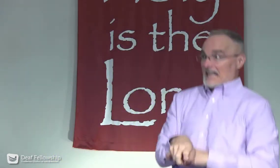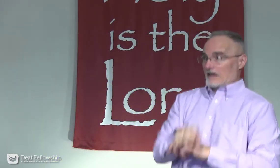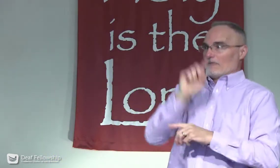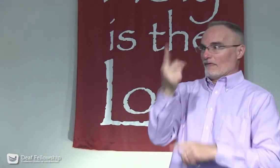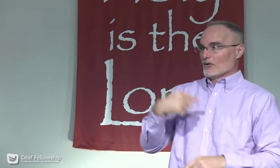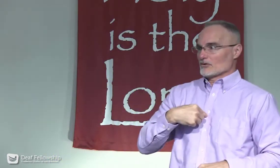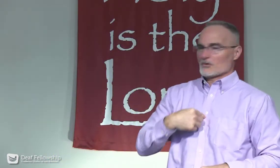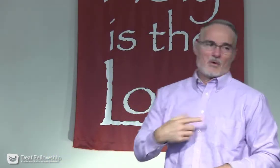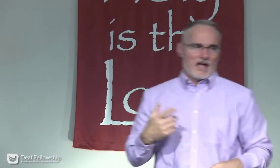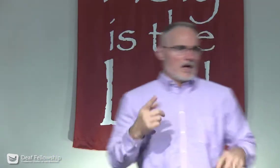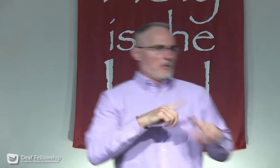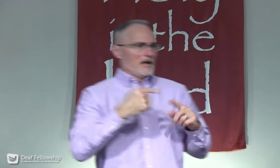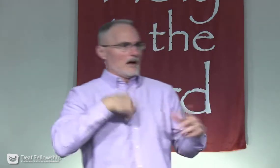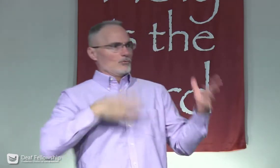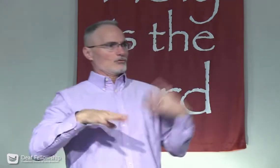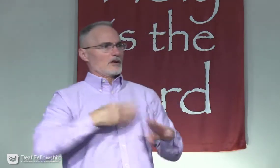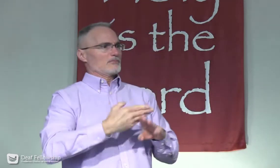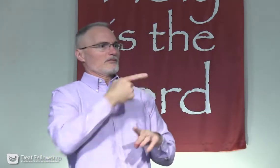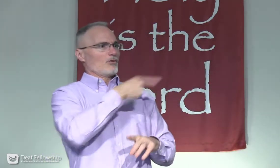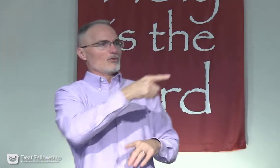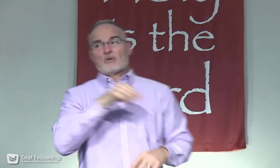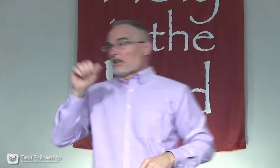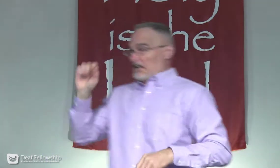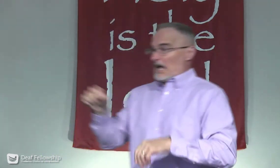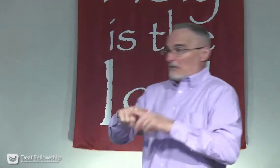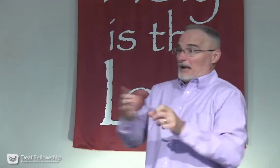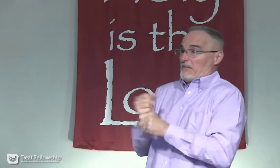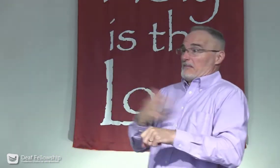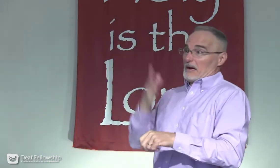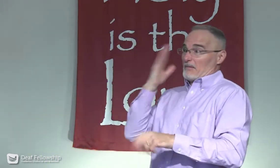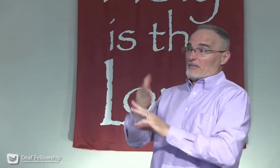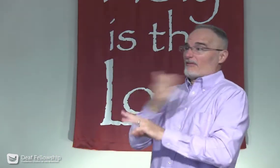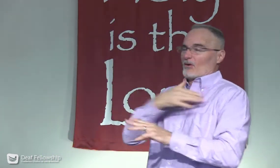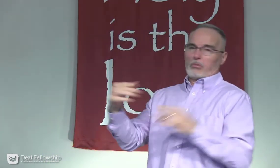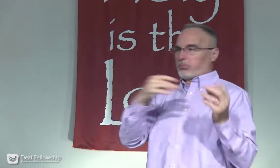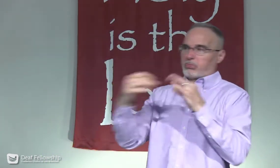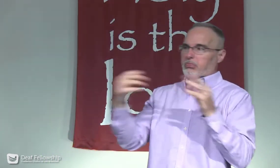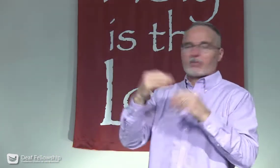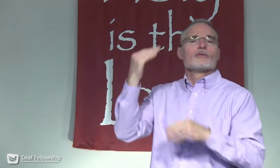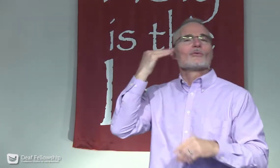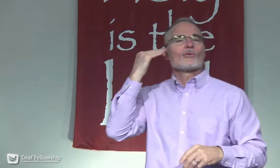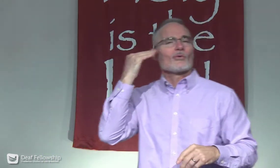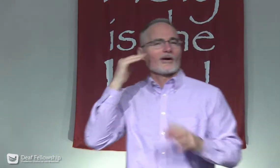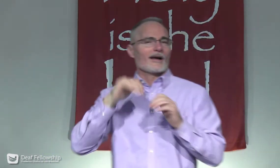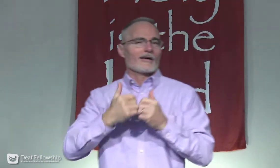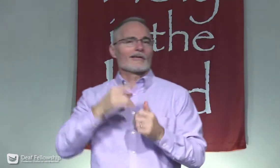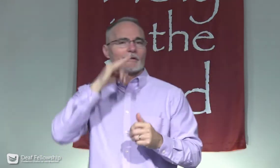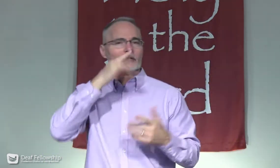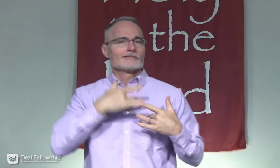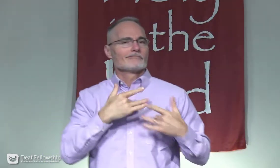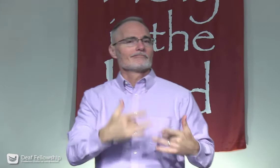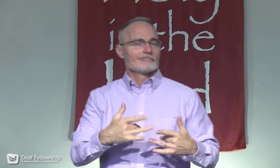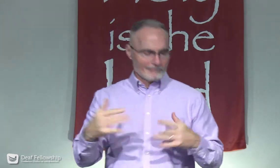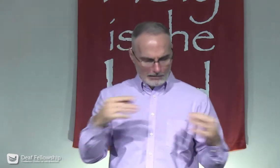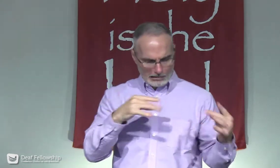And the other one says, "Okay, well, you were here first, but I sat down first. Well, I got dressed before you. Well, I made my bed before you." And you know the drill,